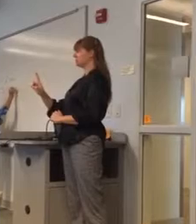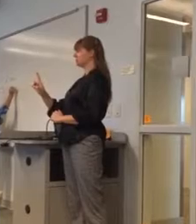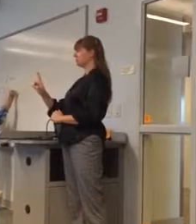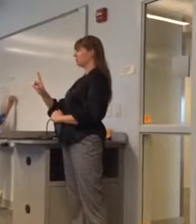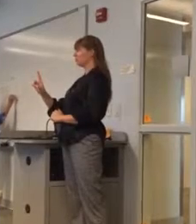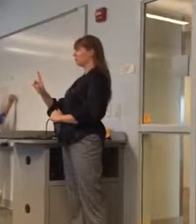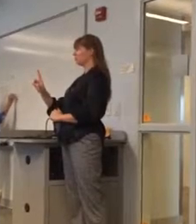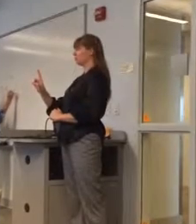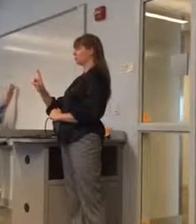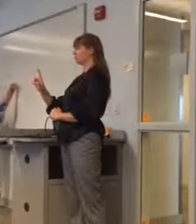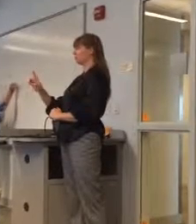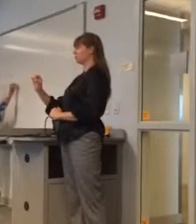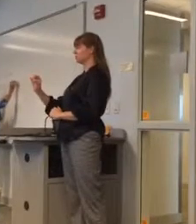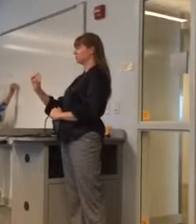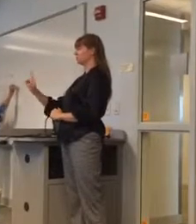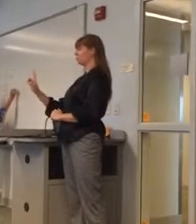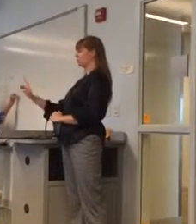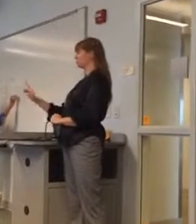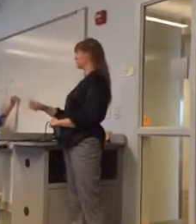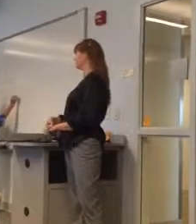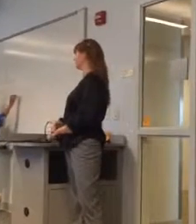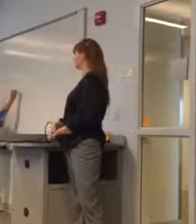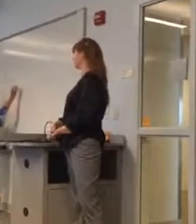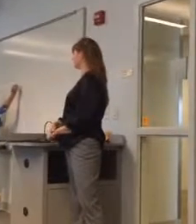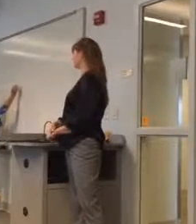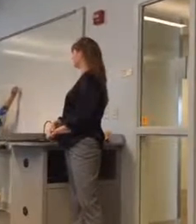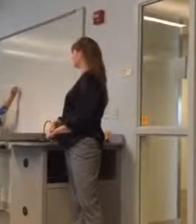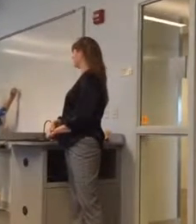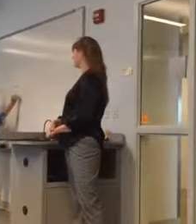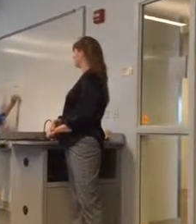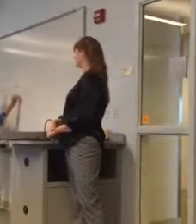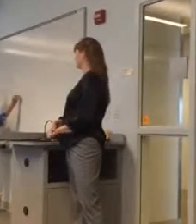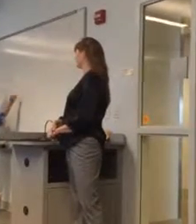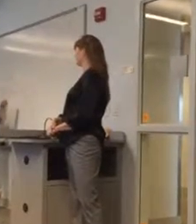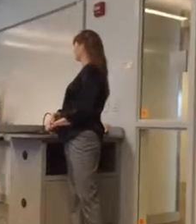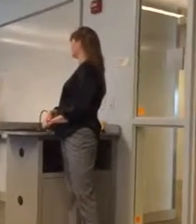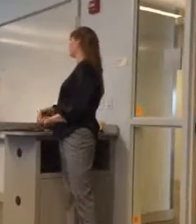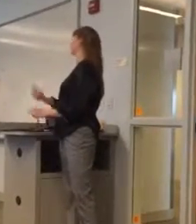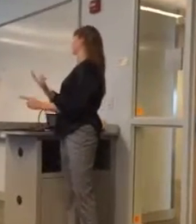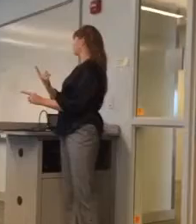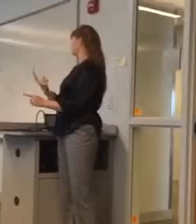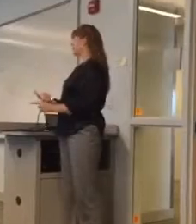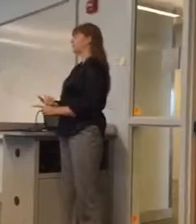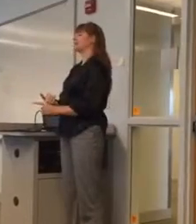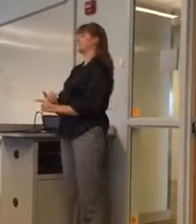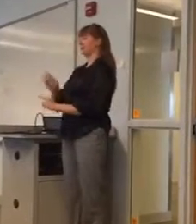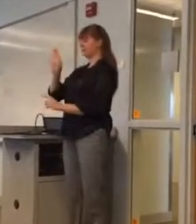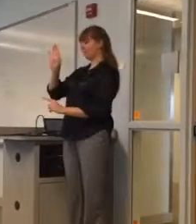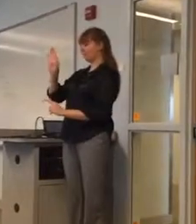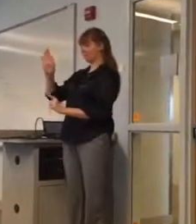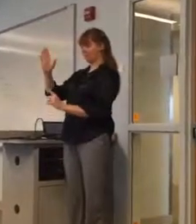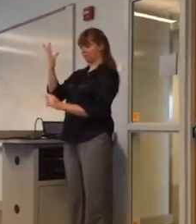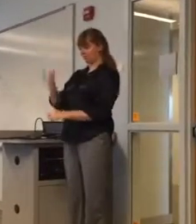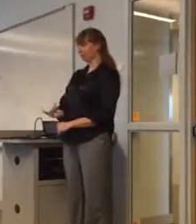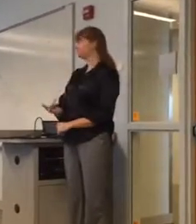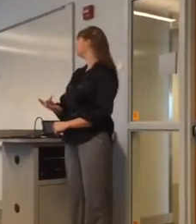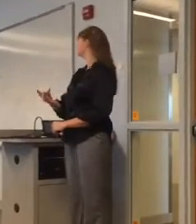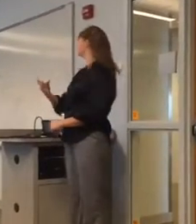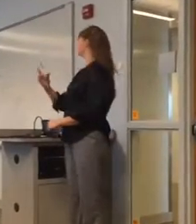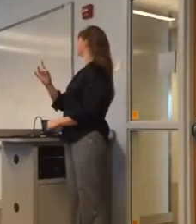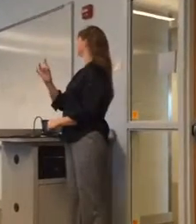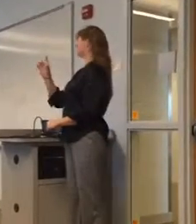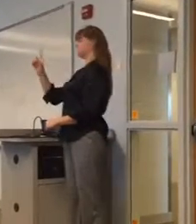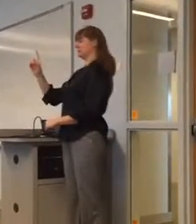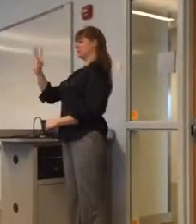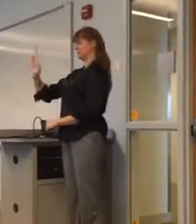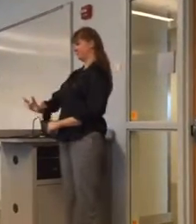because the B is not there, the D is not there, and the F is not there. So 1, 0, 1, 0, 1, 0, 1, 1.